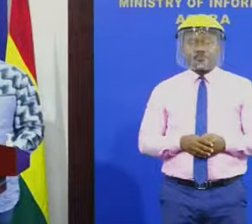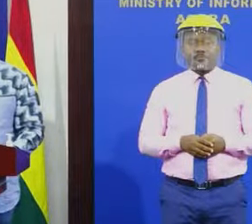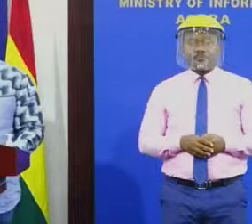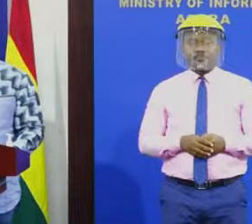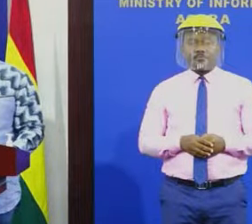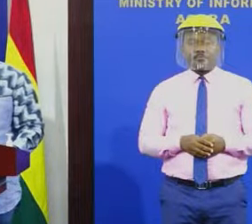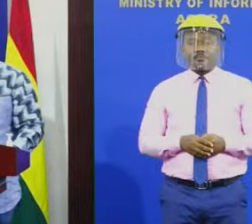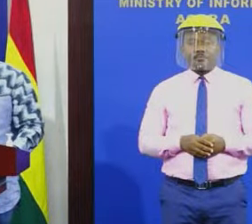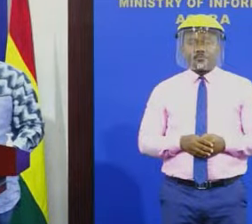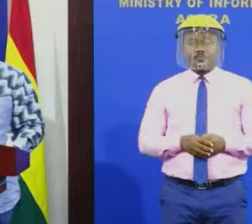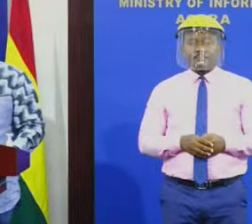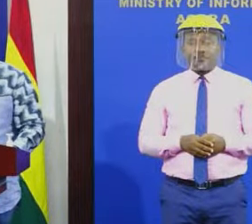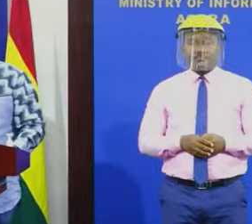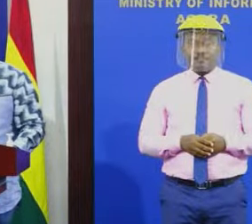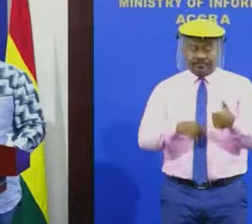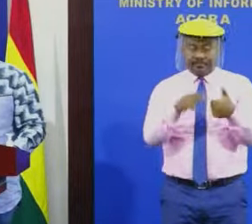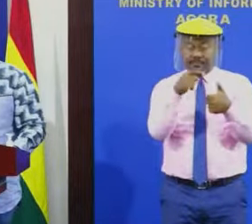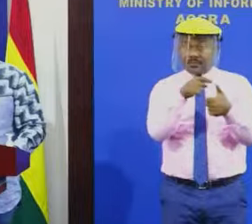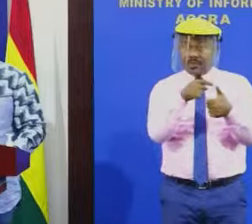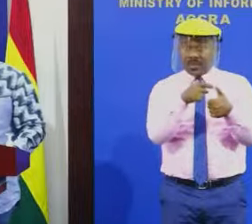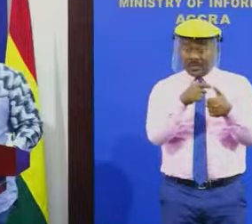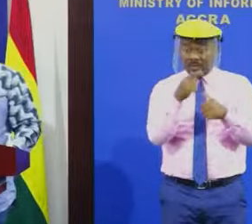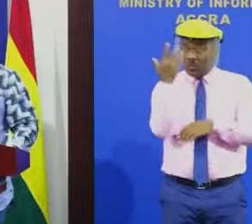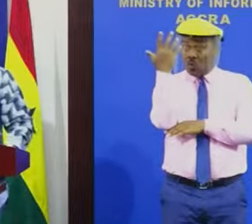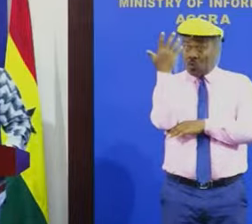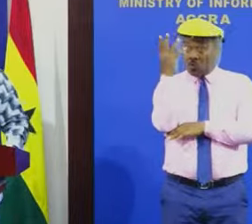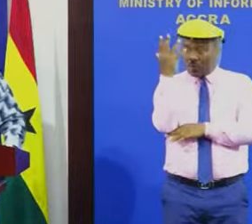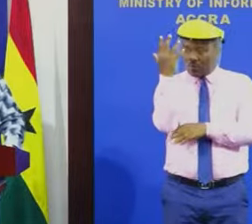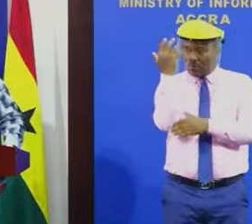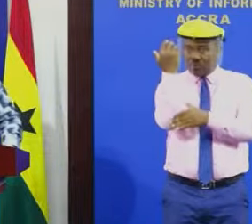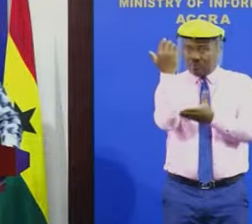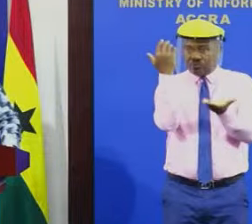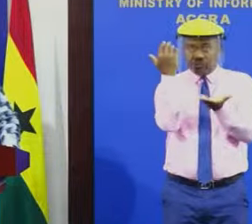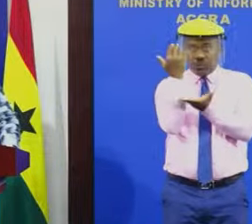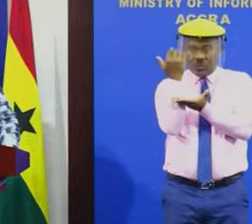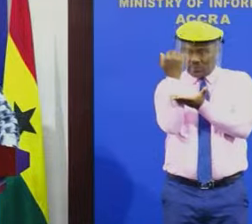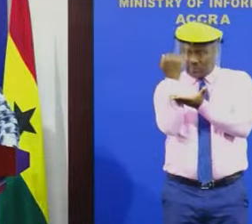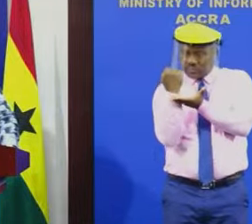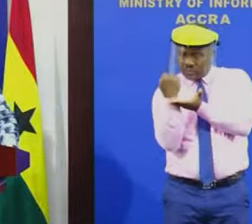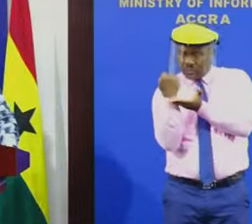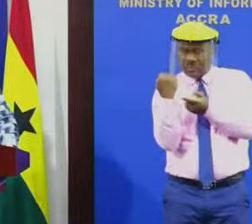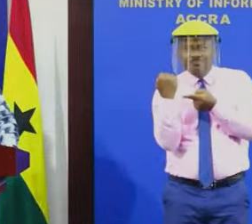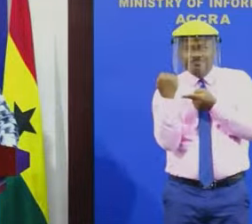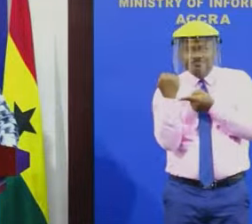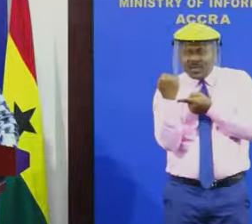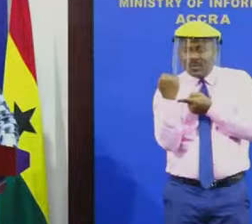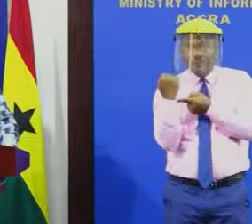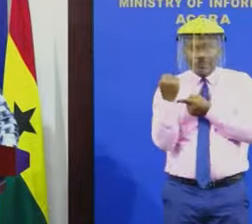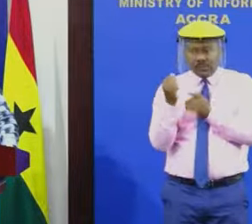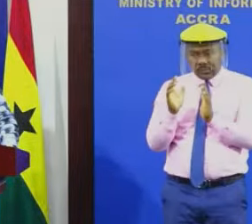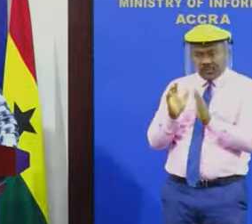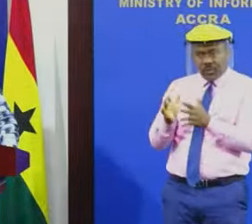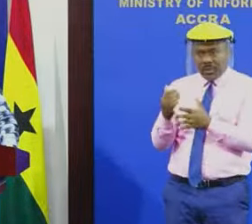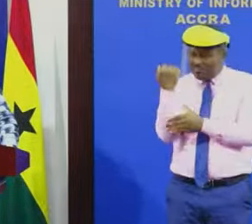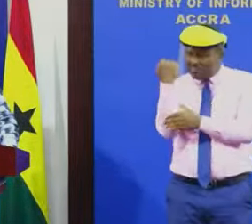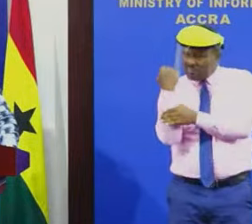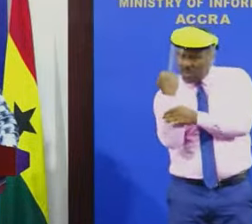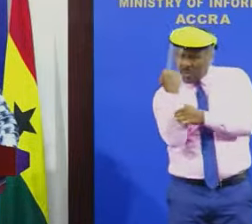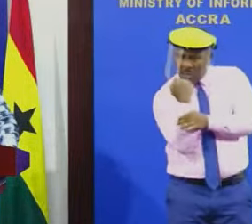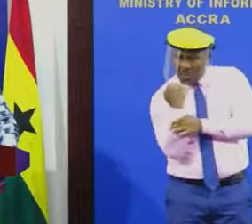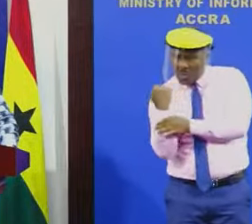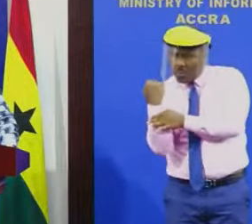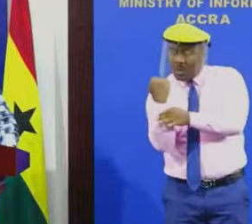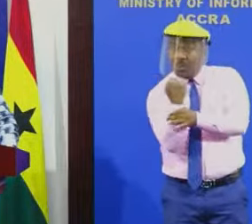Now, regarding the removal of tree stumps in our inland waterways, apart from the human element,